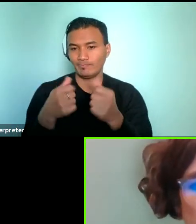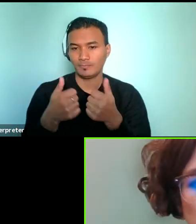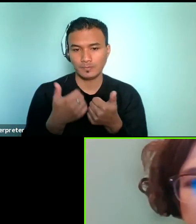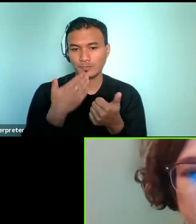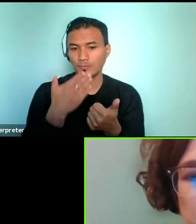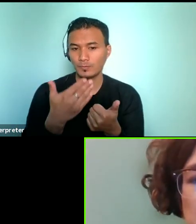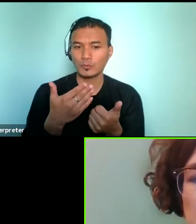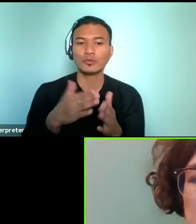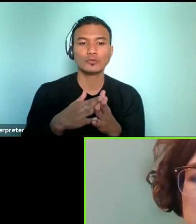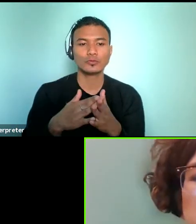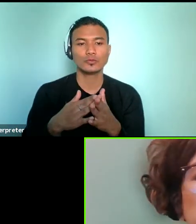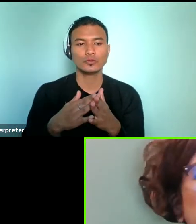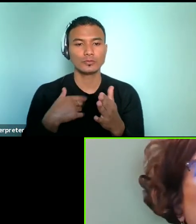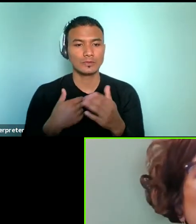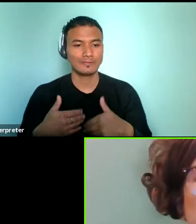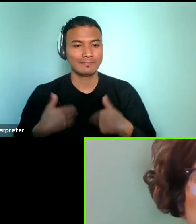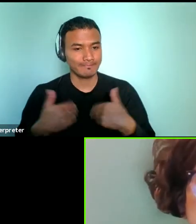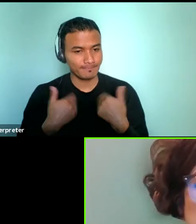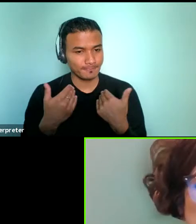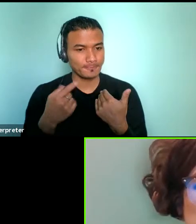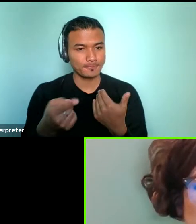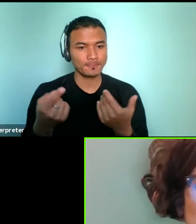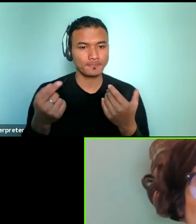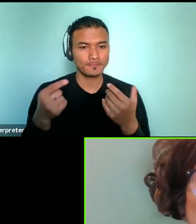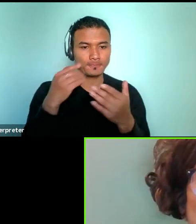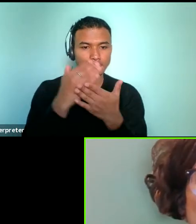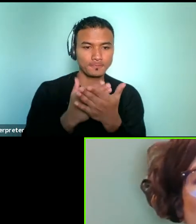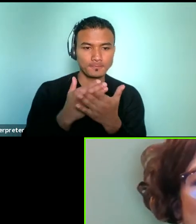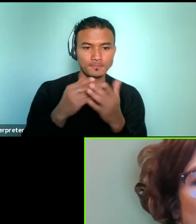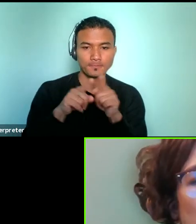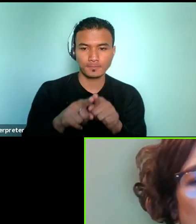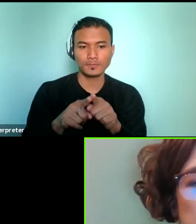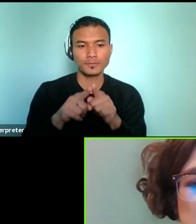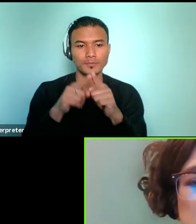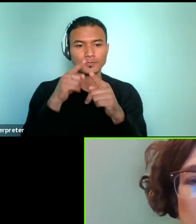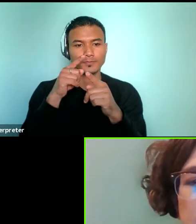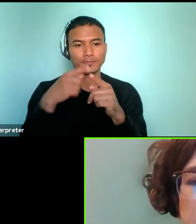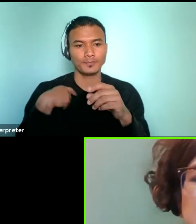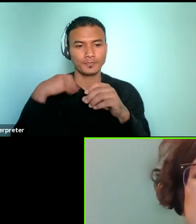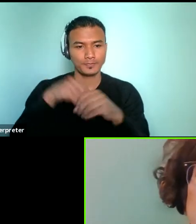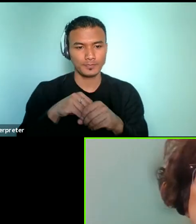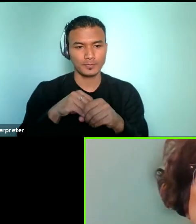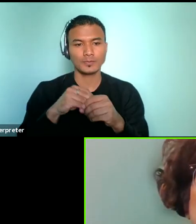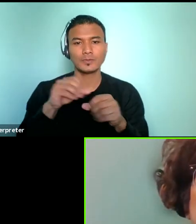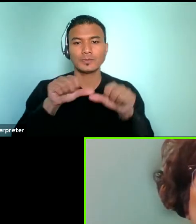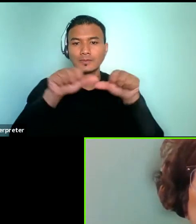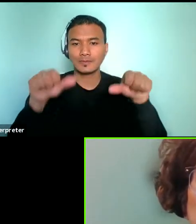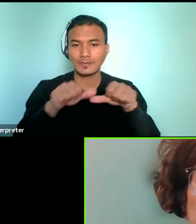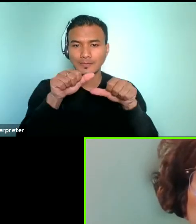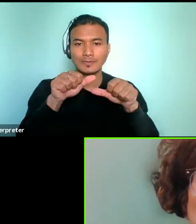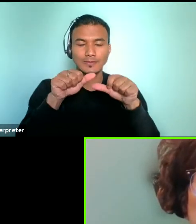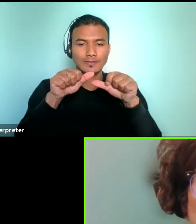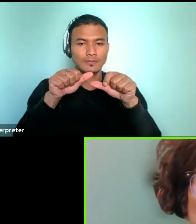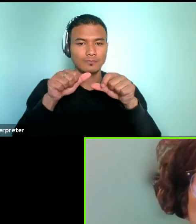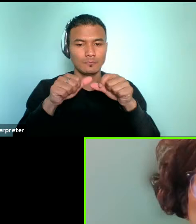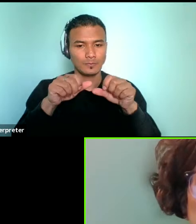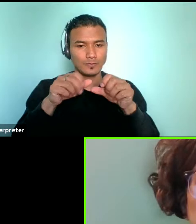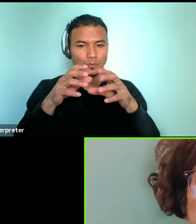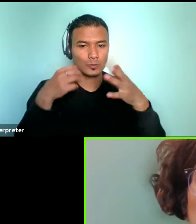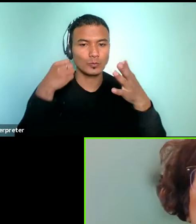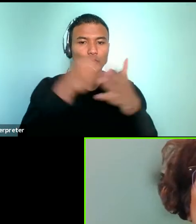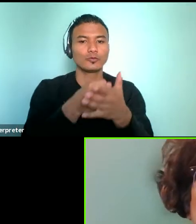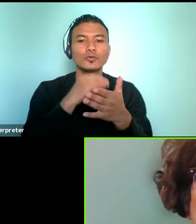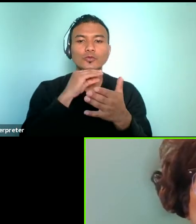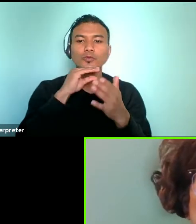It is a pleasure for me to moderate this session on access to land in Asia for young people, for